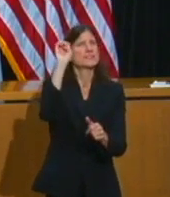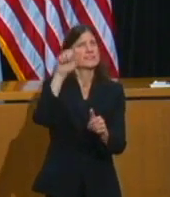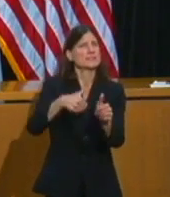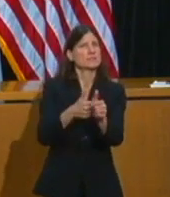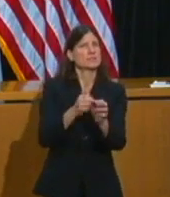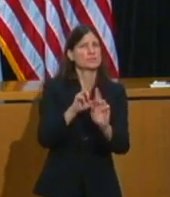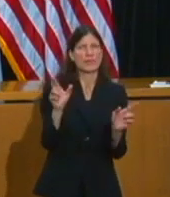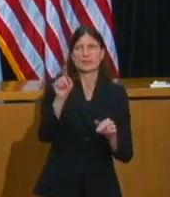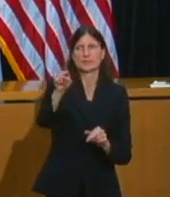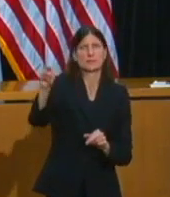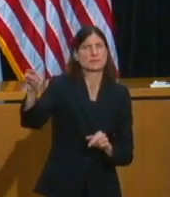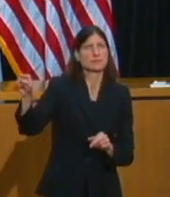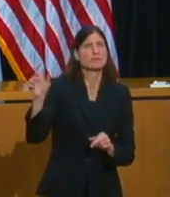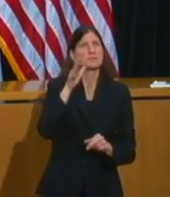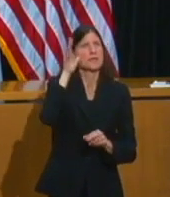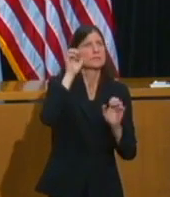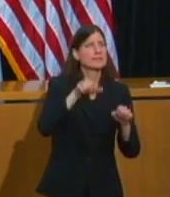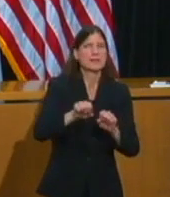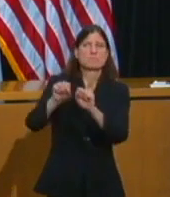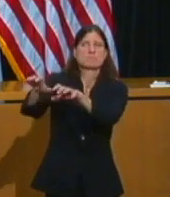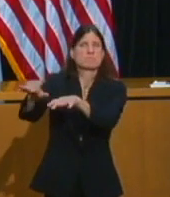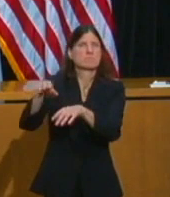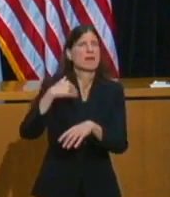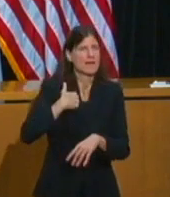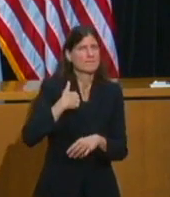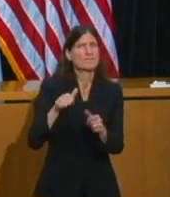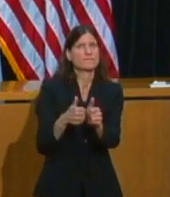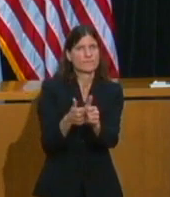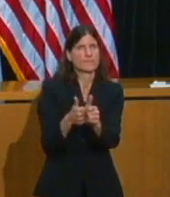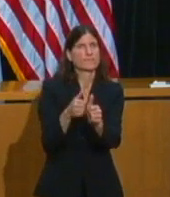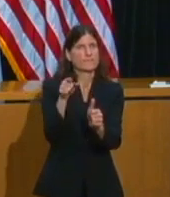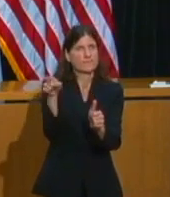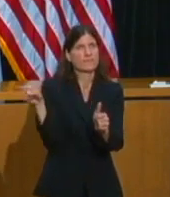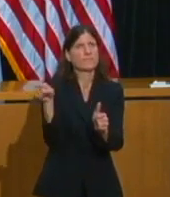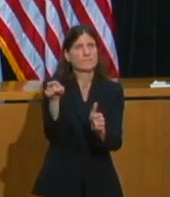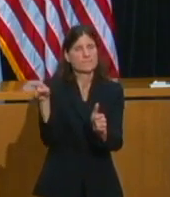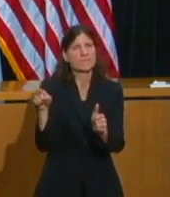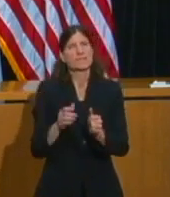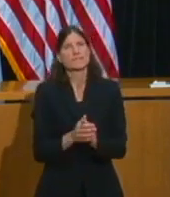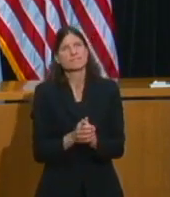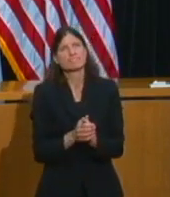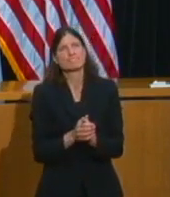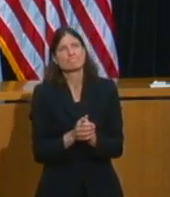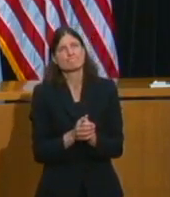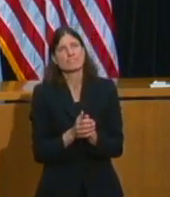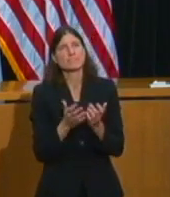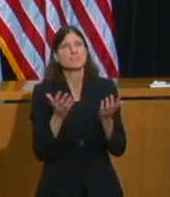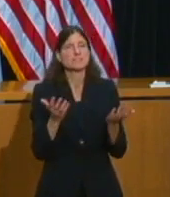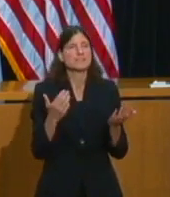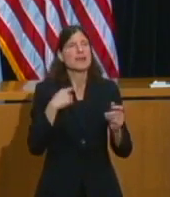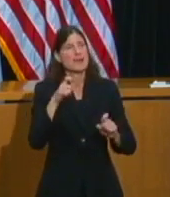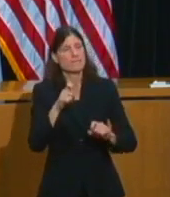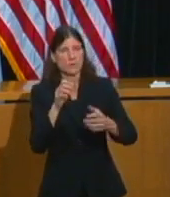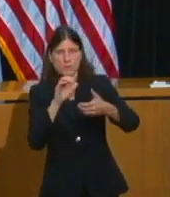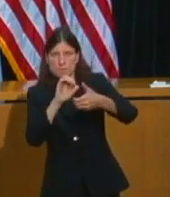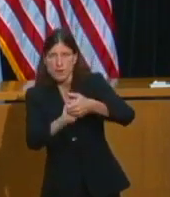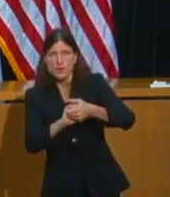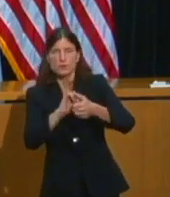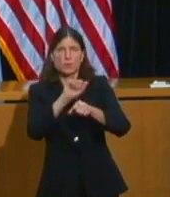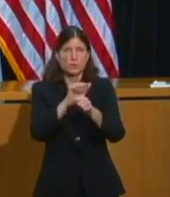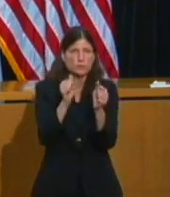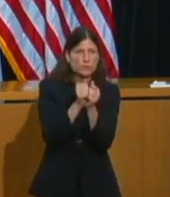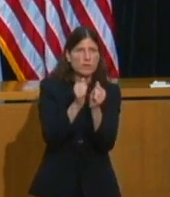of the funding and the relationship are the ones that deal with kids who are in at-risk families,